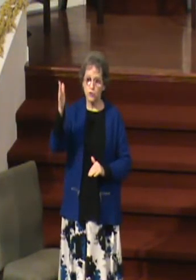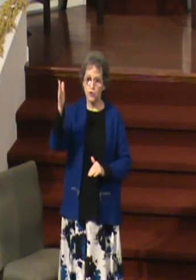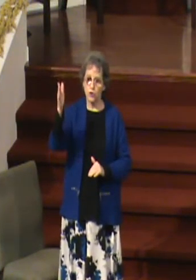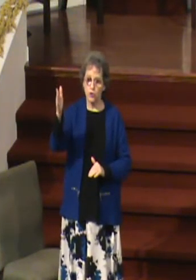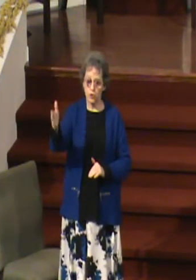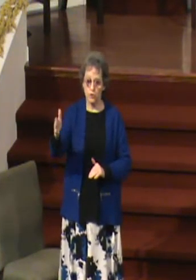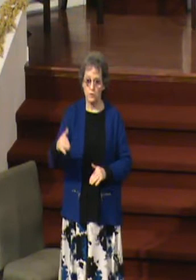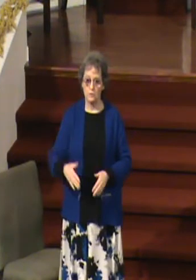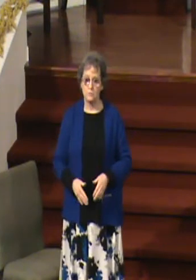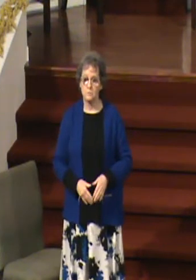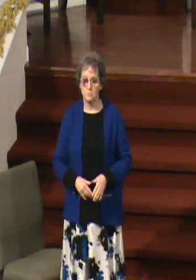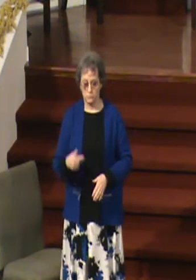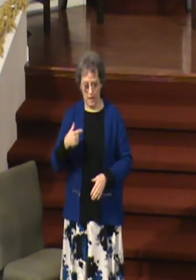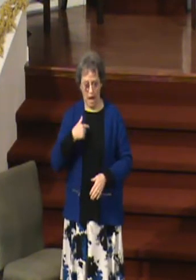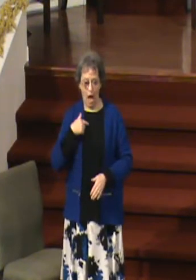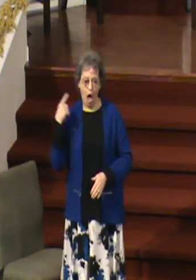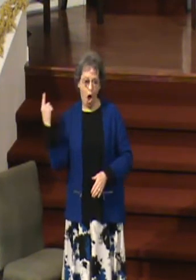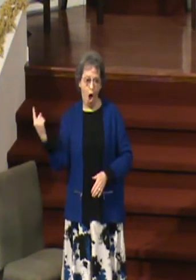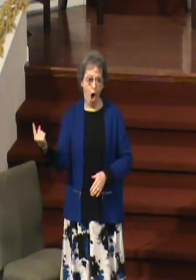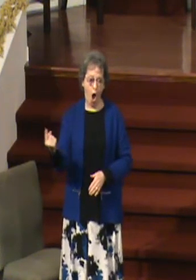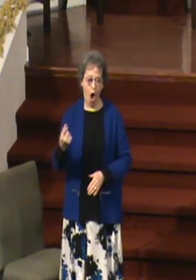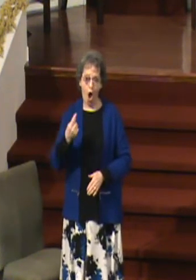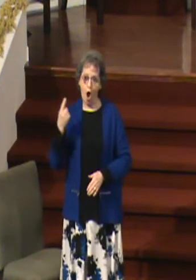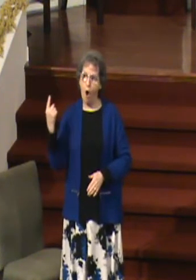I owe it all to